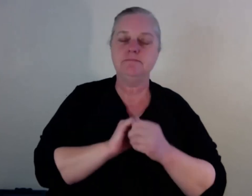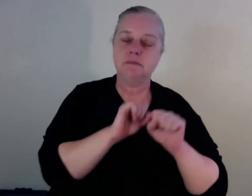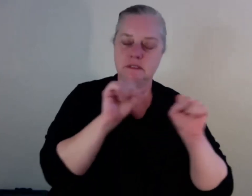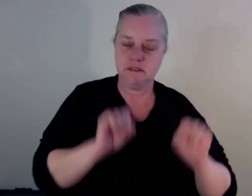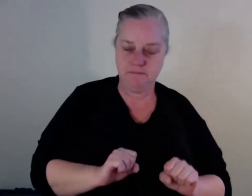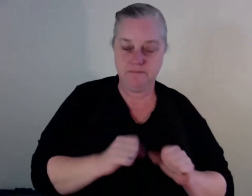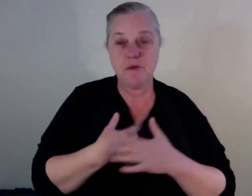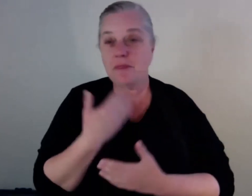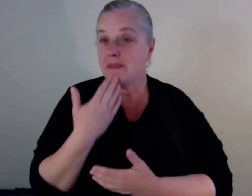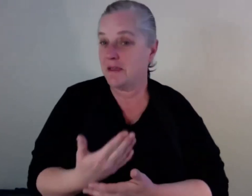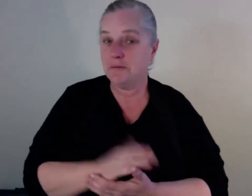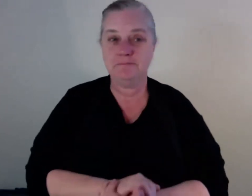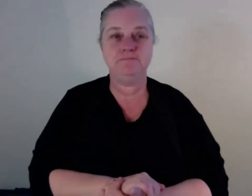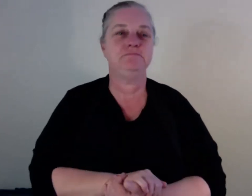Thanks, Gail. Ahmed?